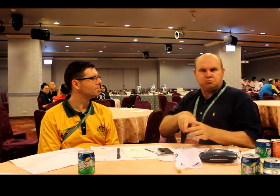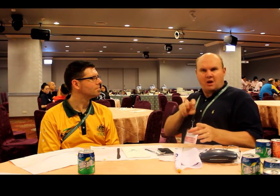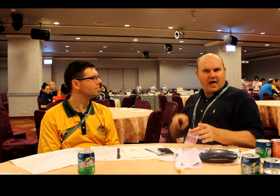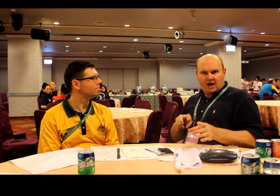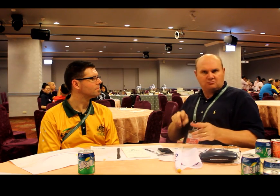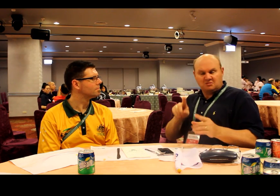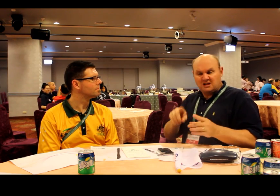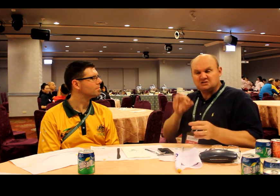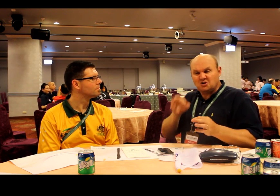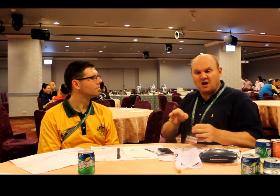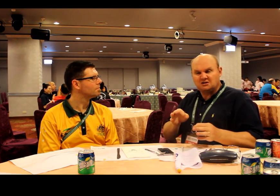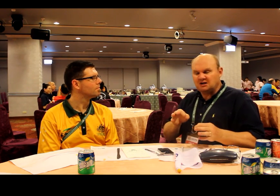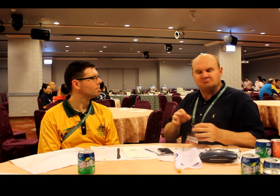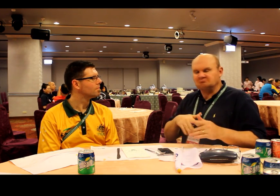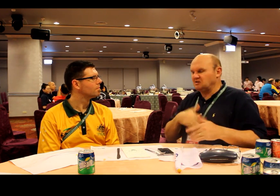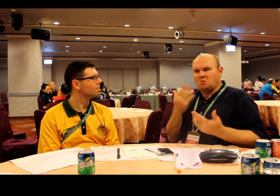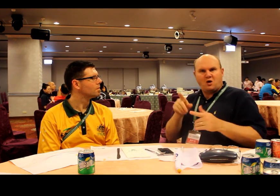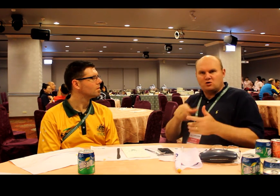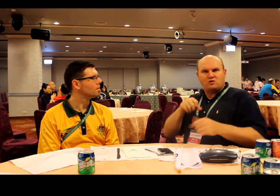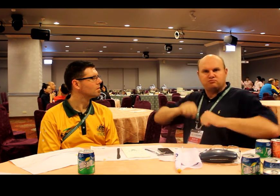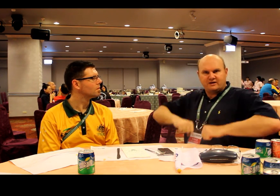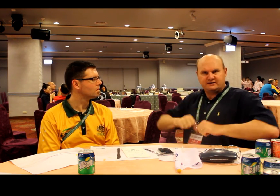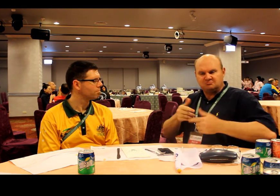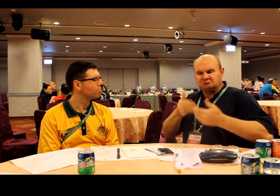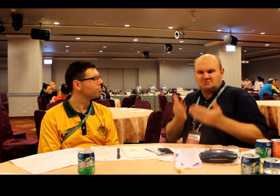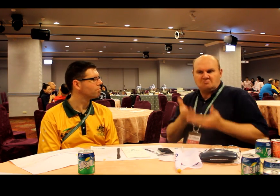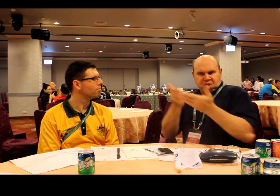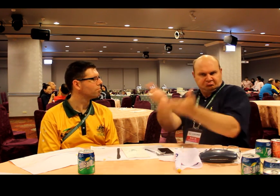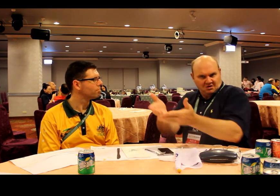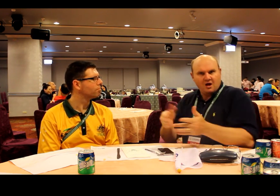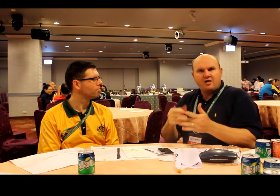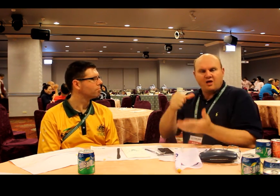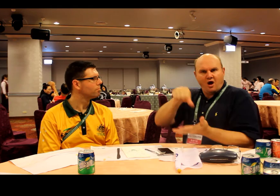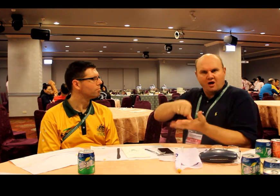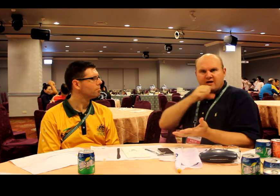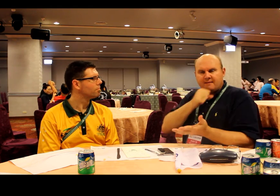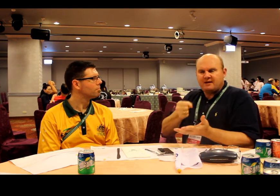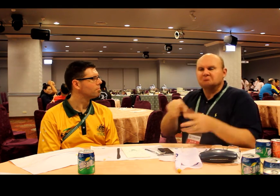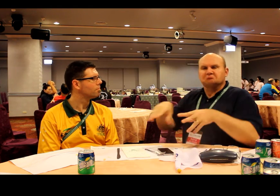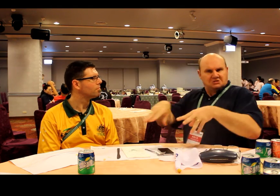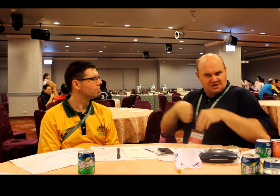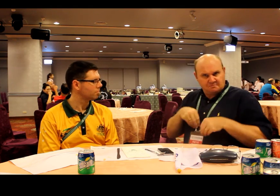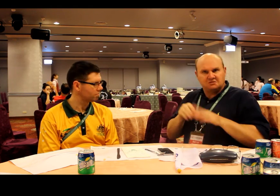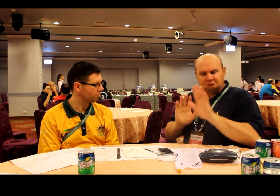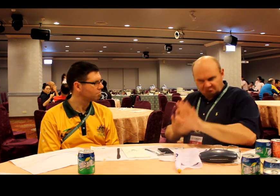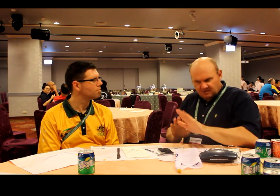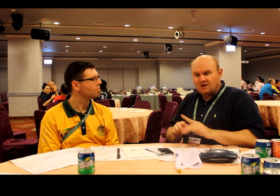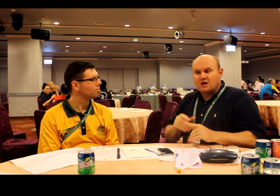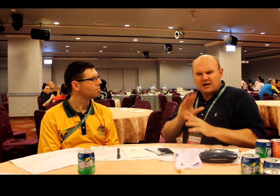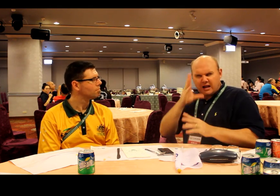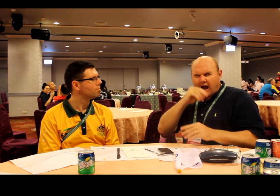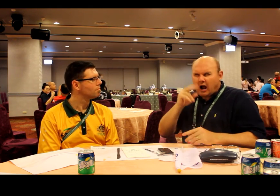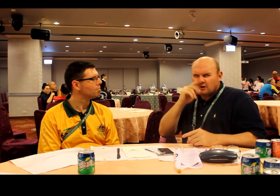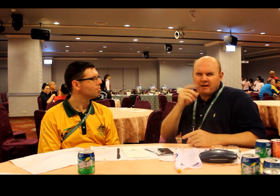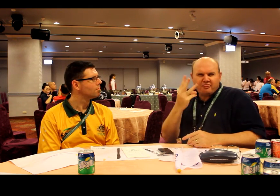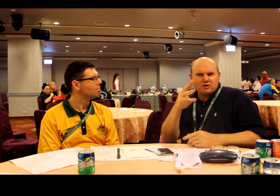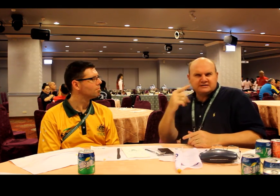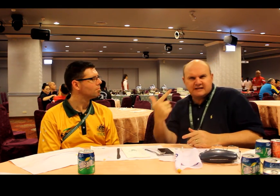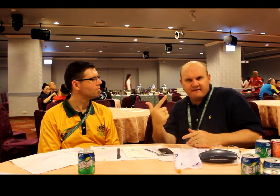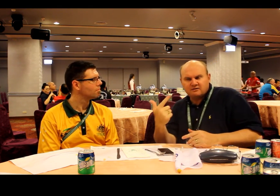was interested. David Peters decided to pull out and wasn't interested in the presidency, and the Iranian accepted that. He's quite